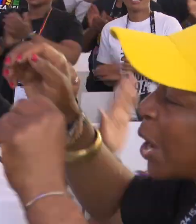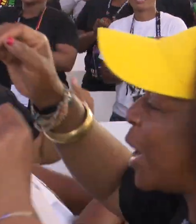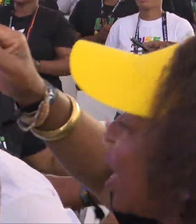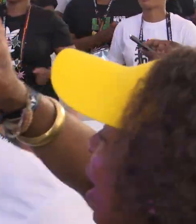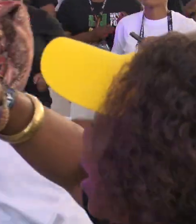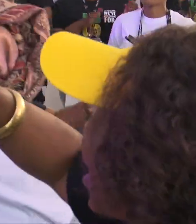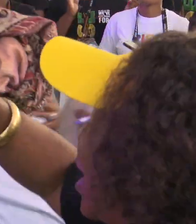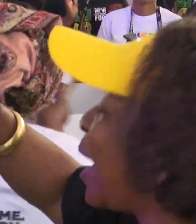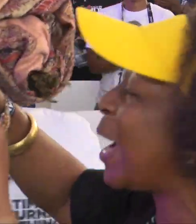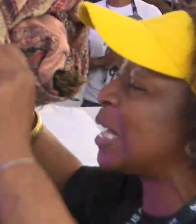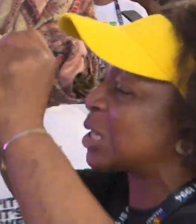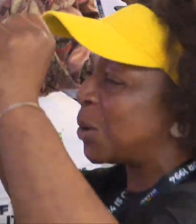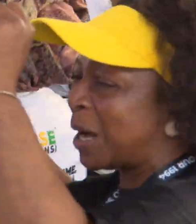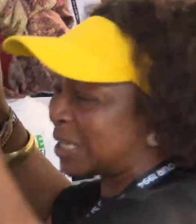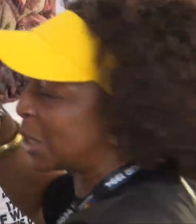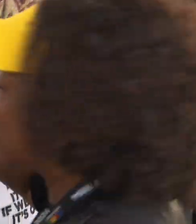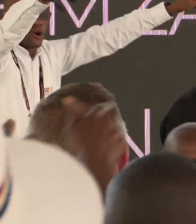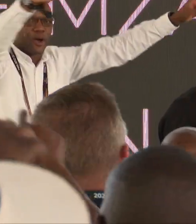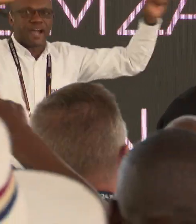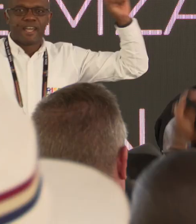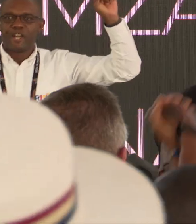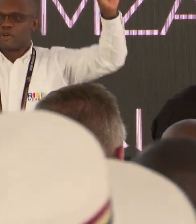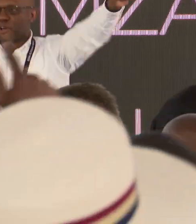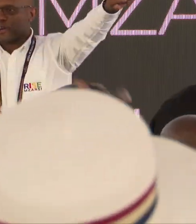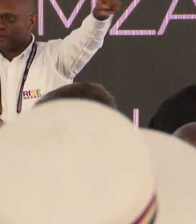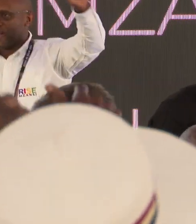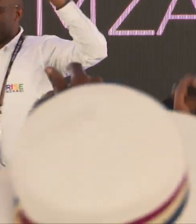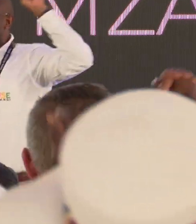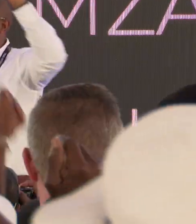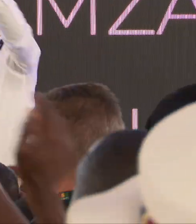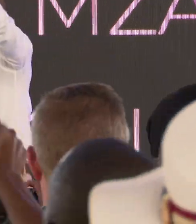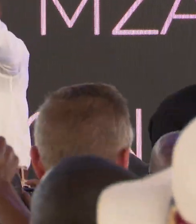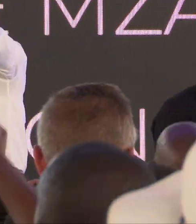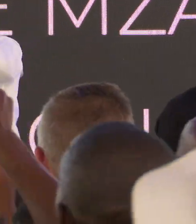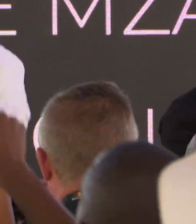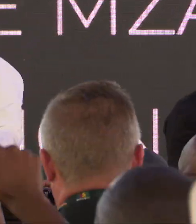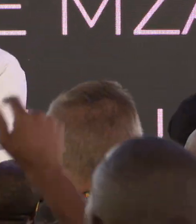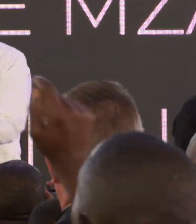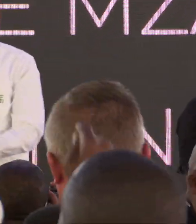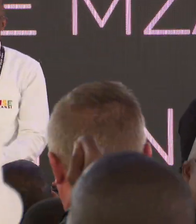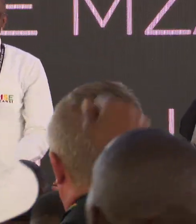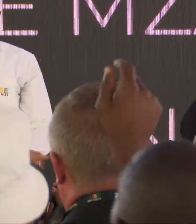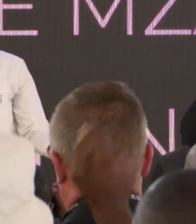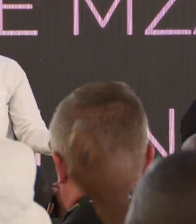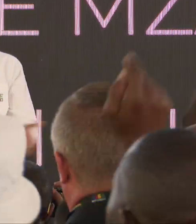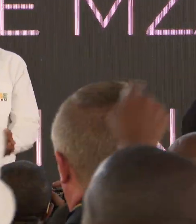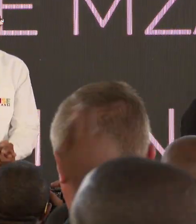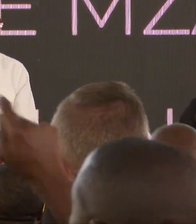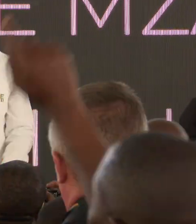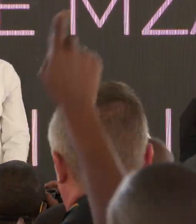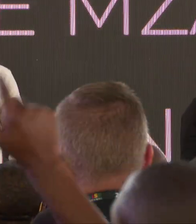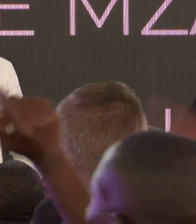Horobarete, Tua, Tua, Horobarete,